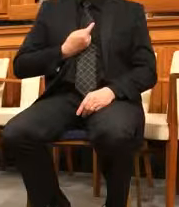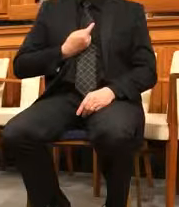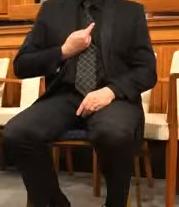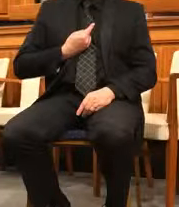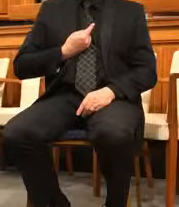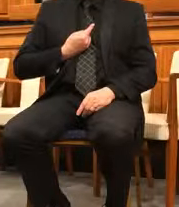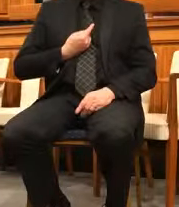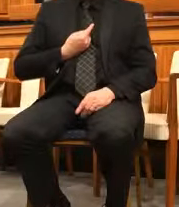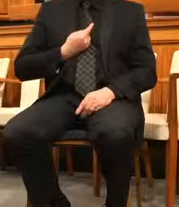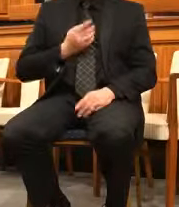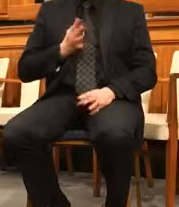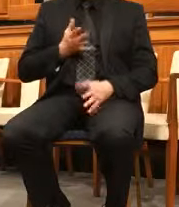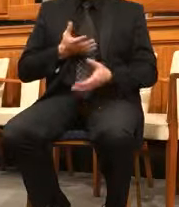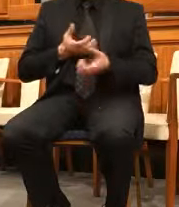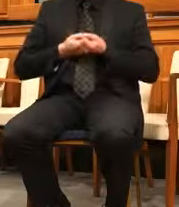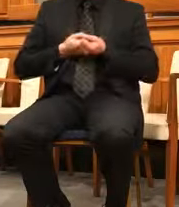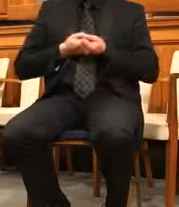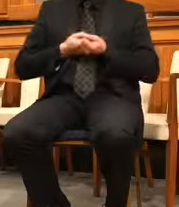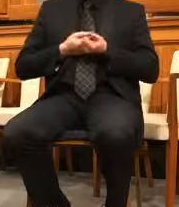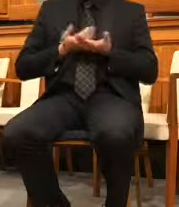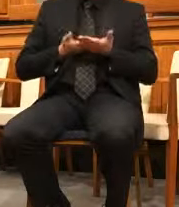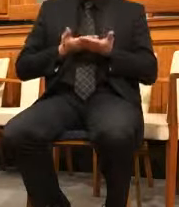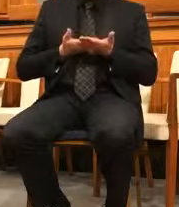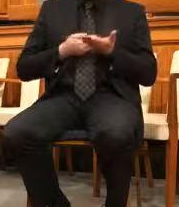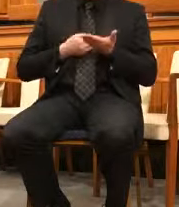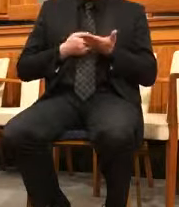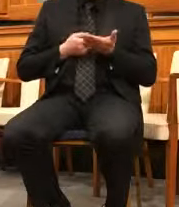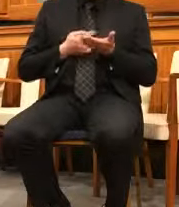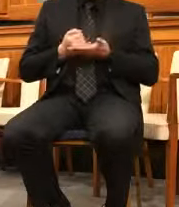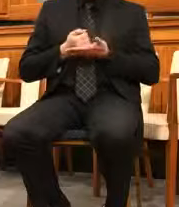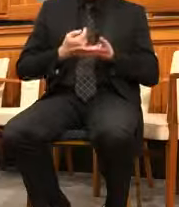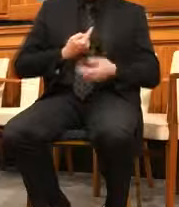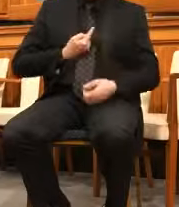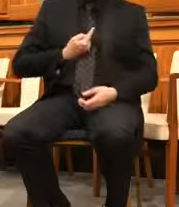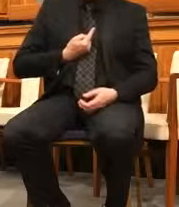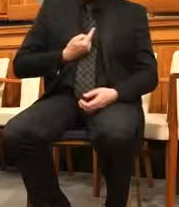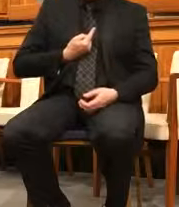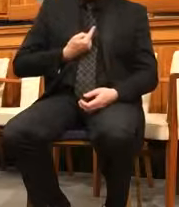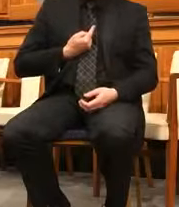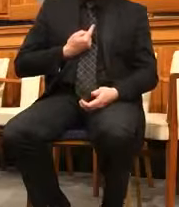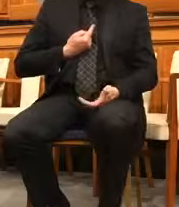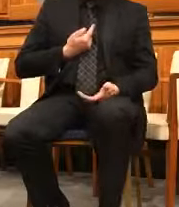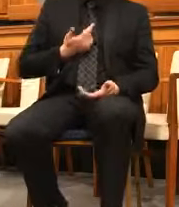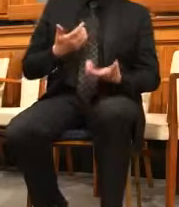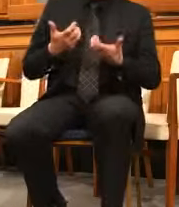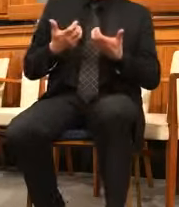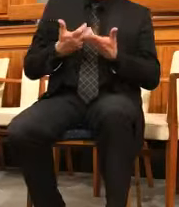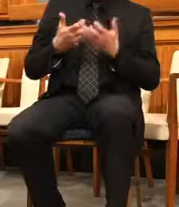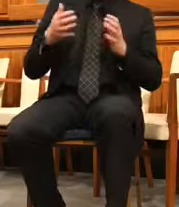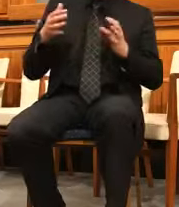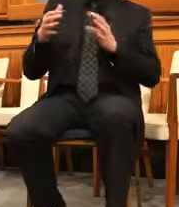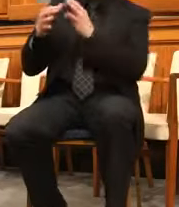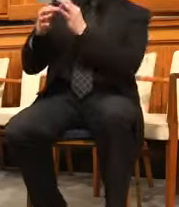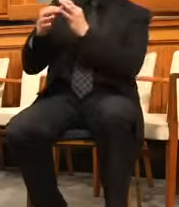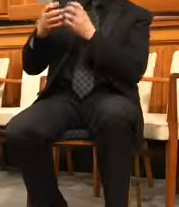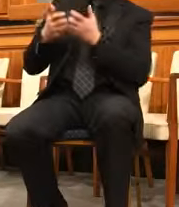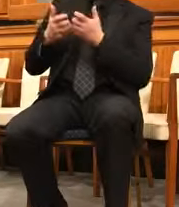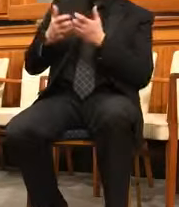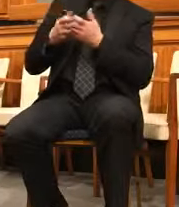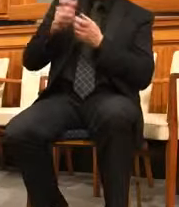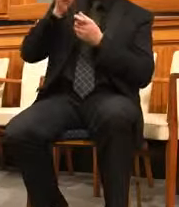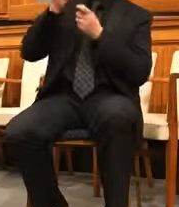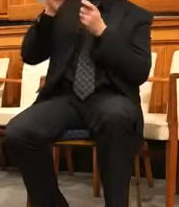sinner before God. To be reconciled with him, I need his forgiveness. I need a